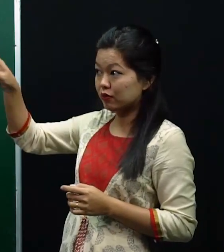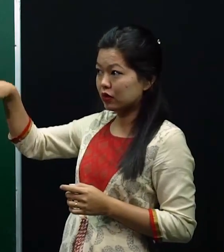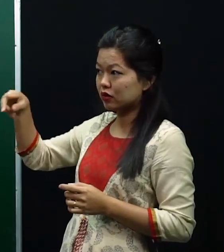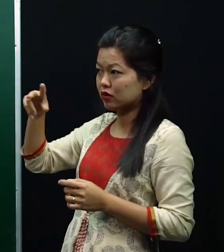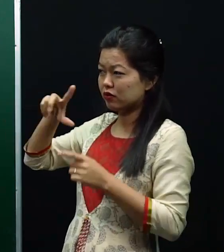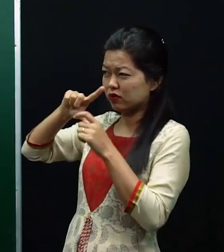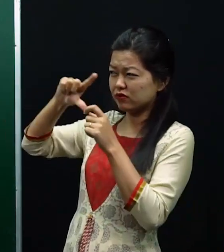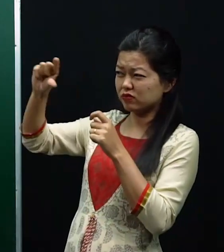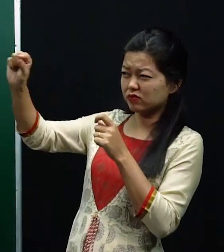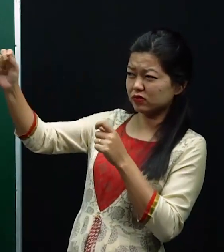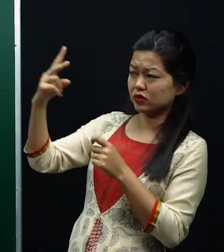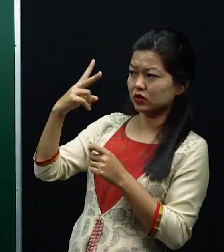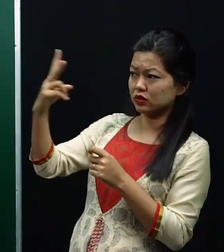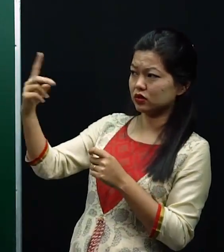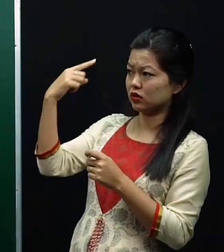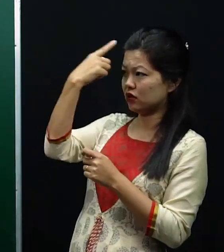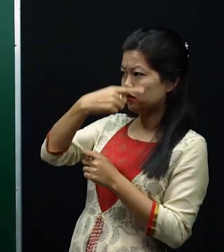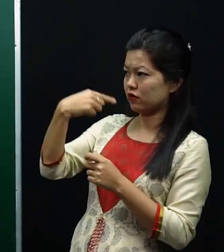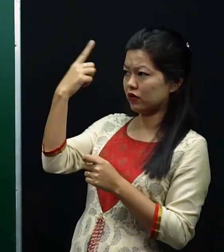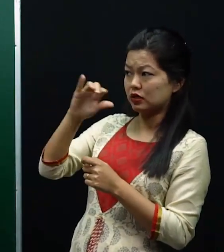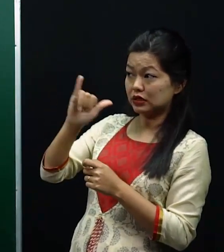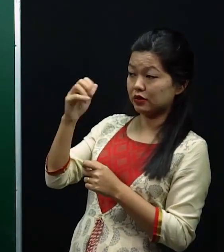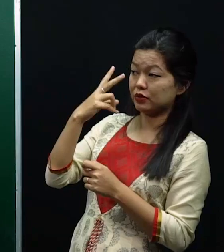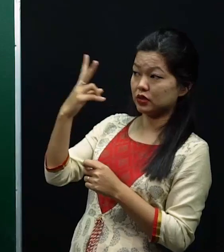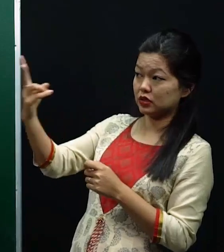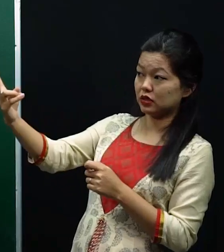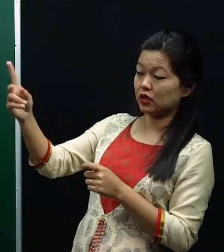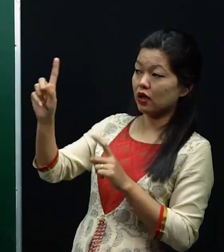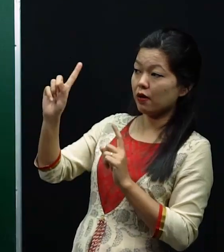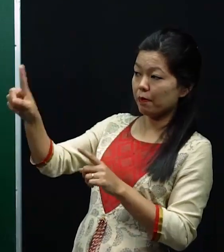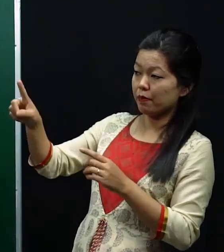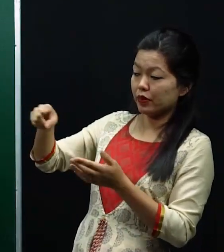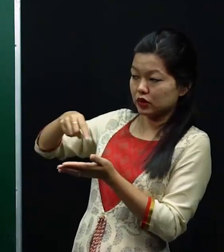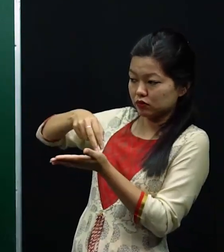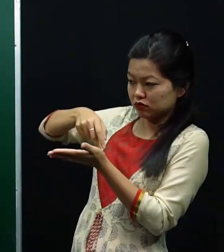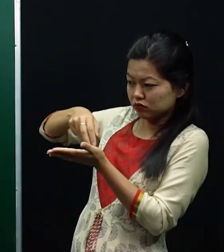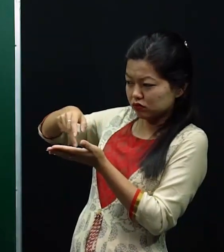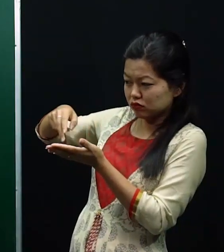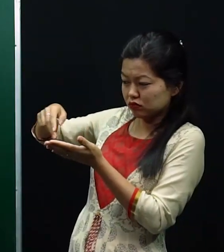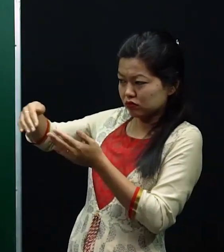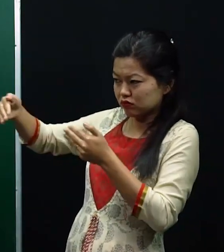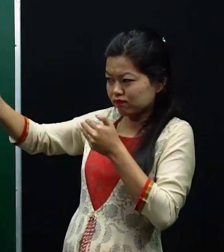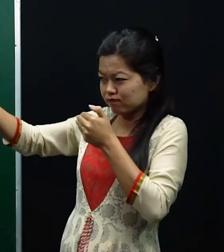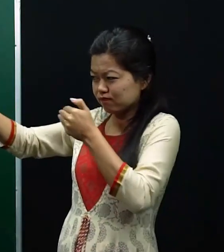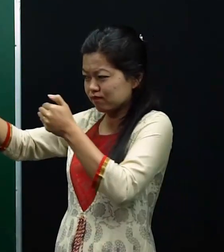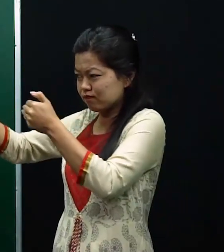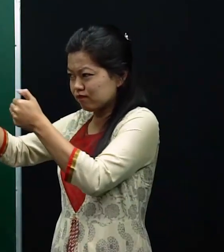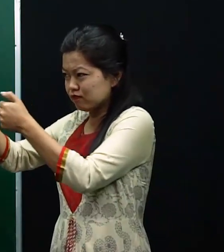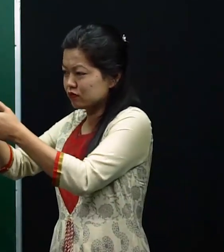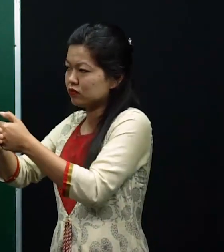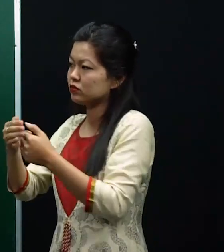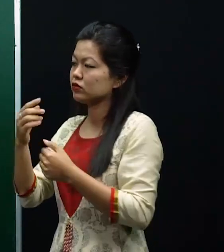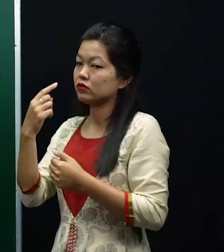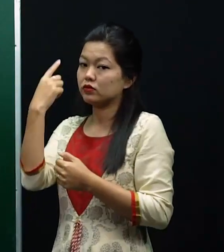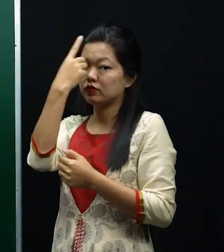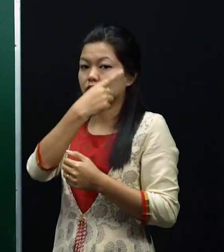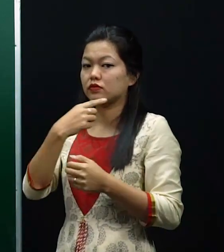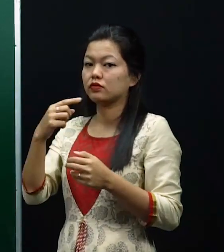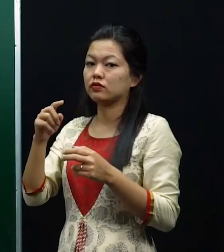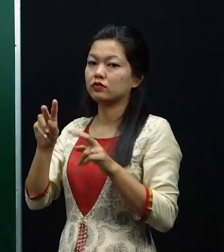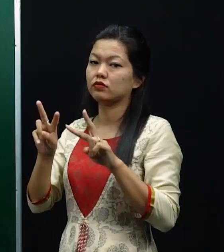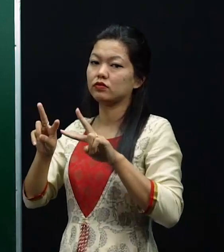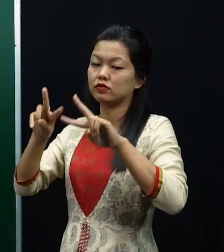to rest, he would always be sitting on the porch of his house and look at the face that was on the